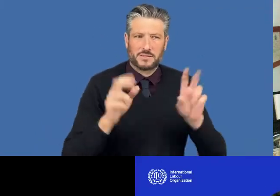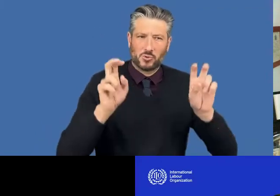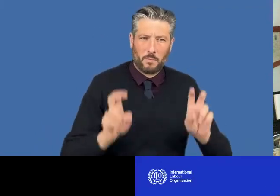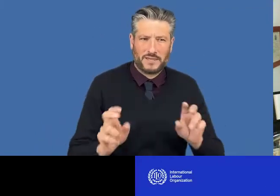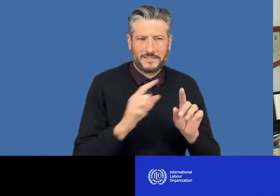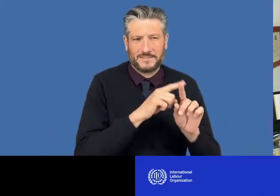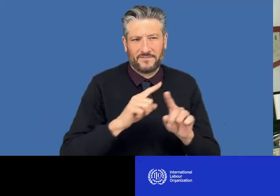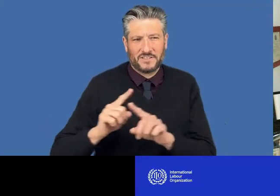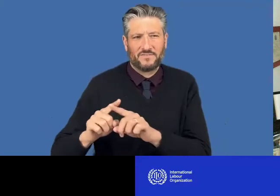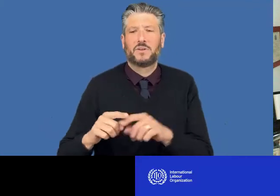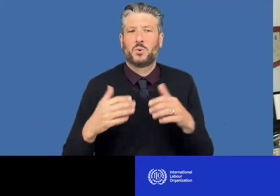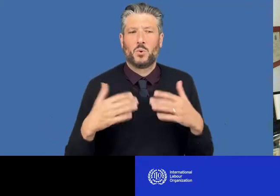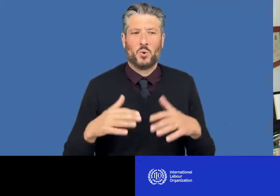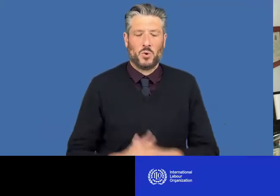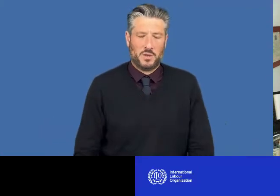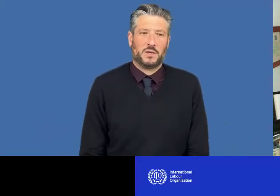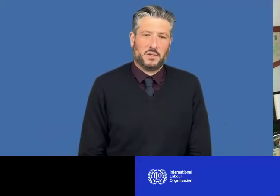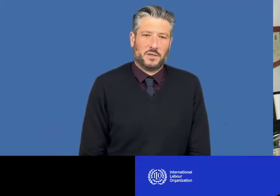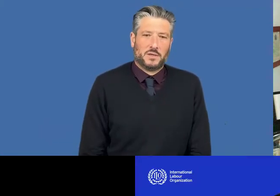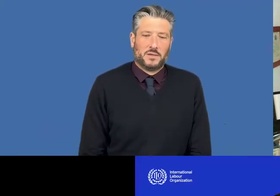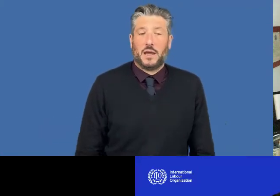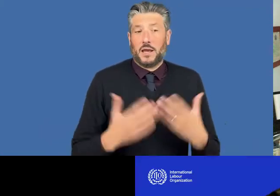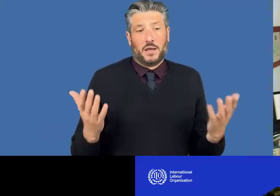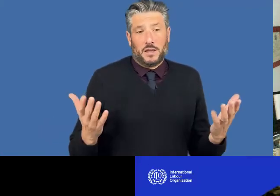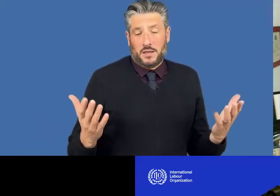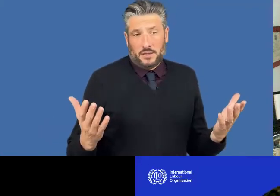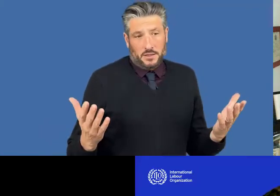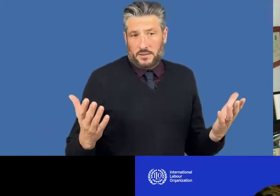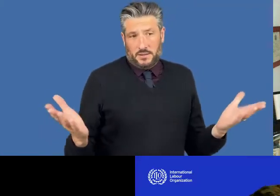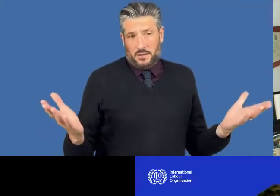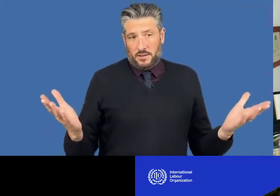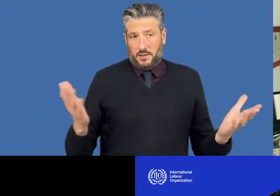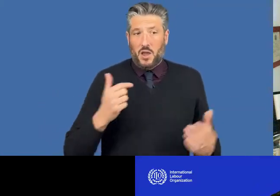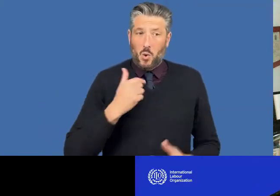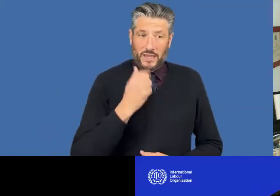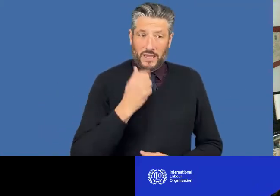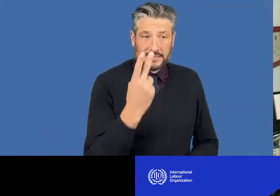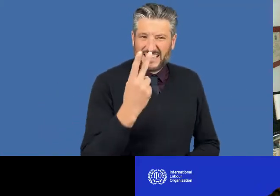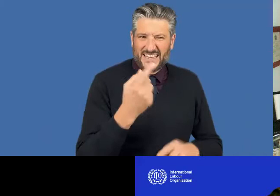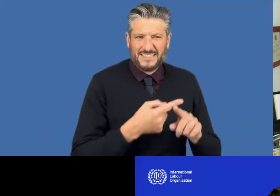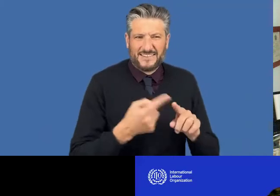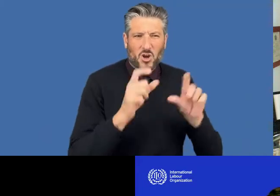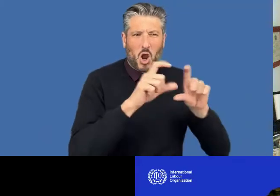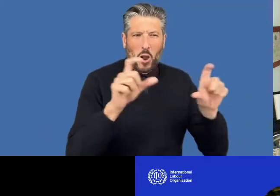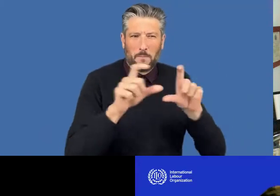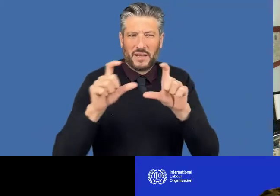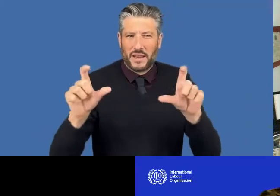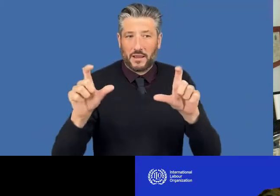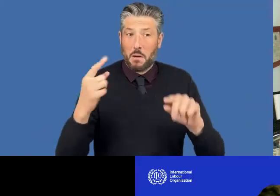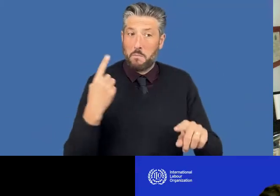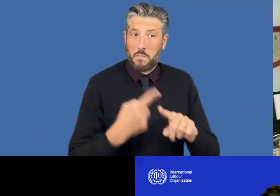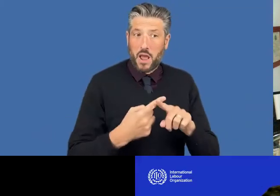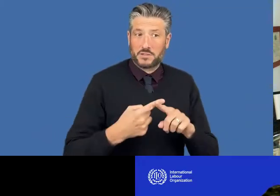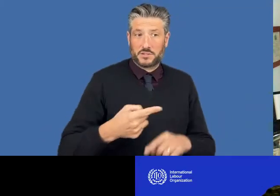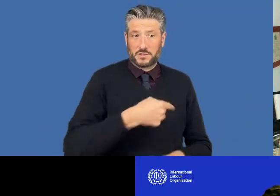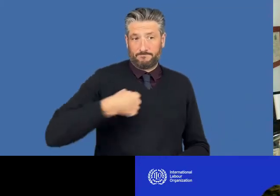out that, look, I mean, we see it obvious in other companies too, but also as ILO, getting this